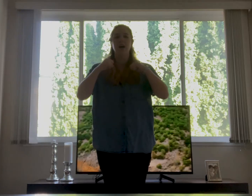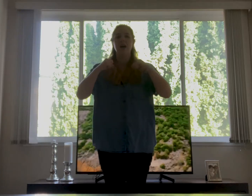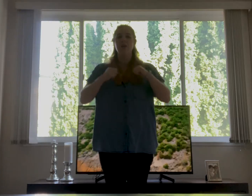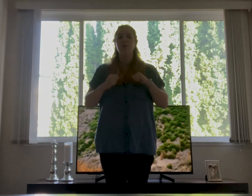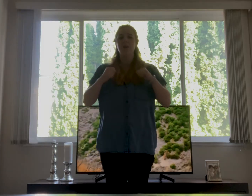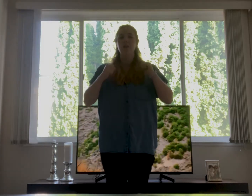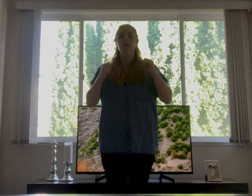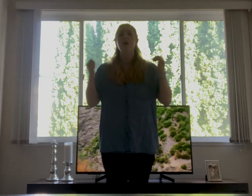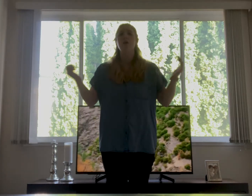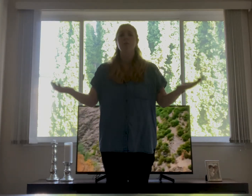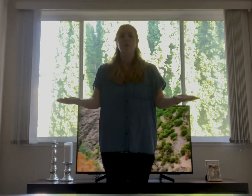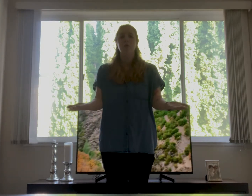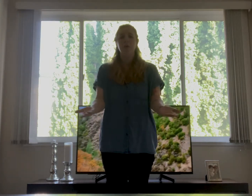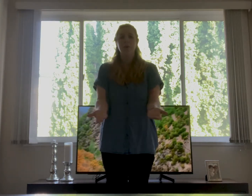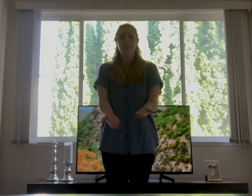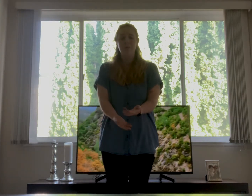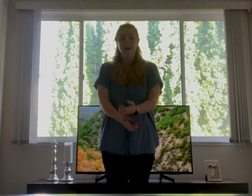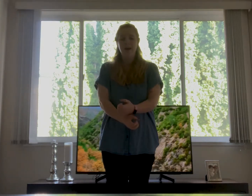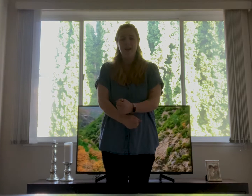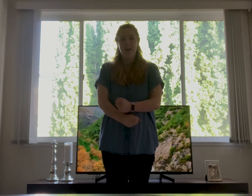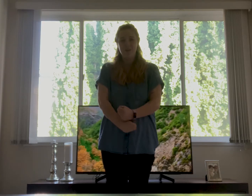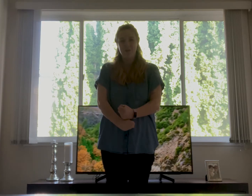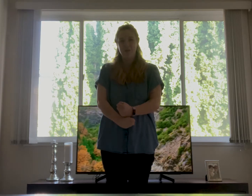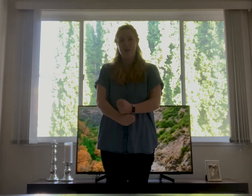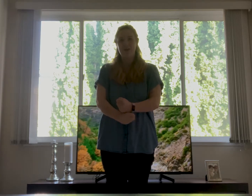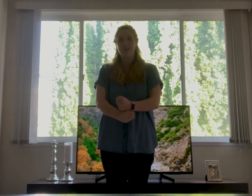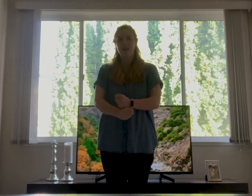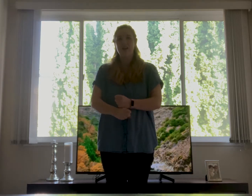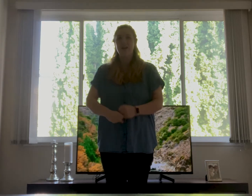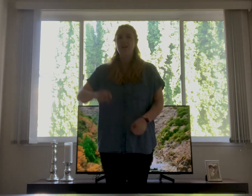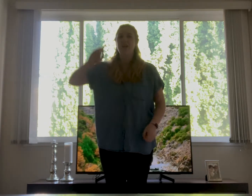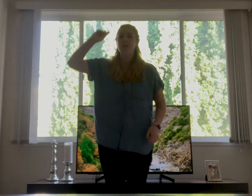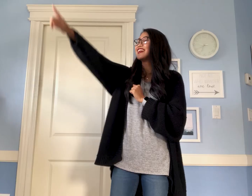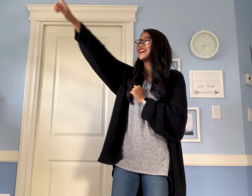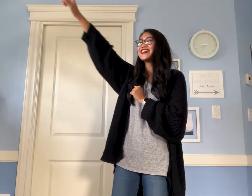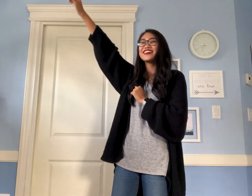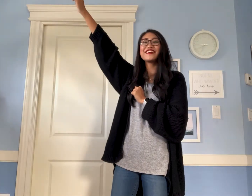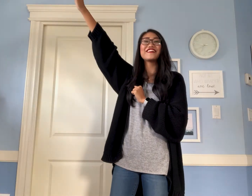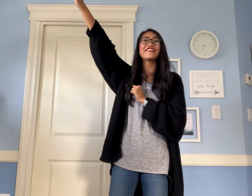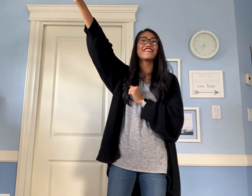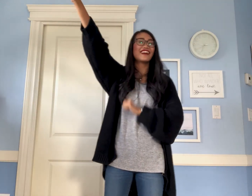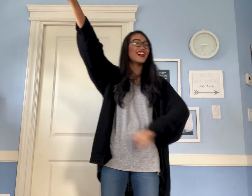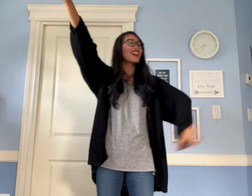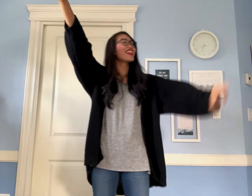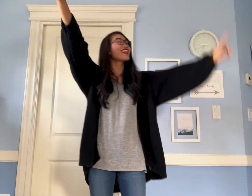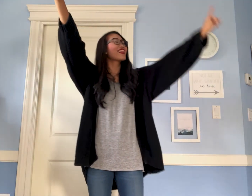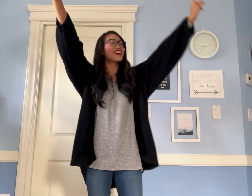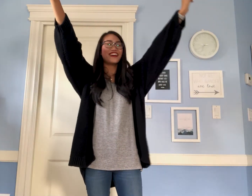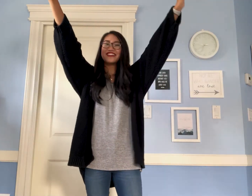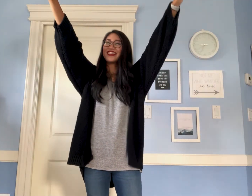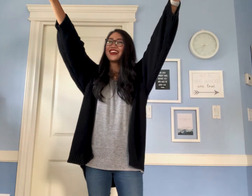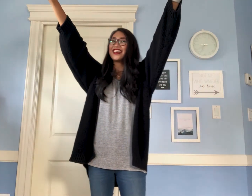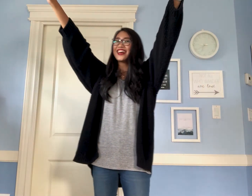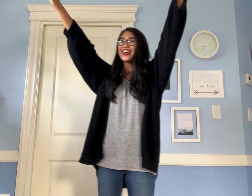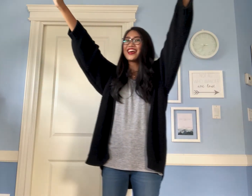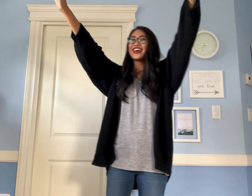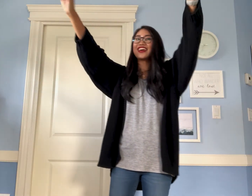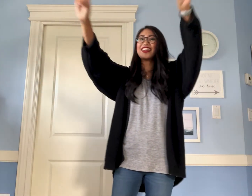will put my trust in you alone And